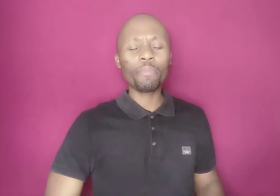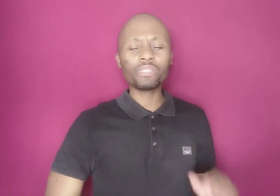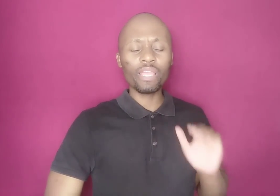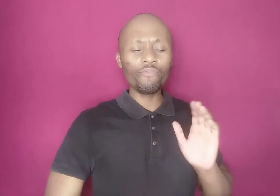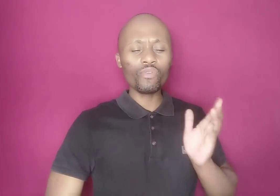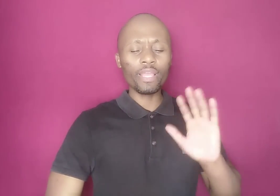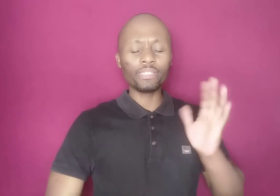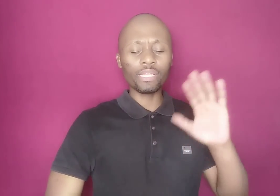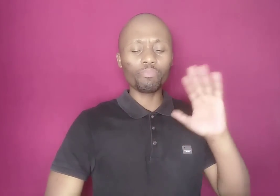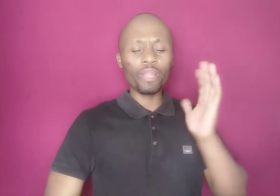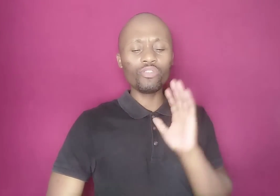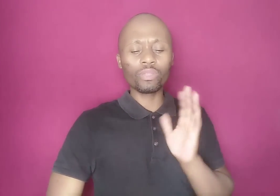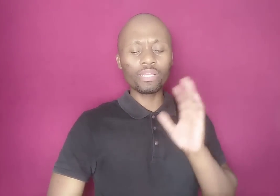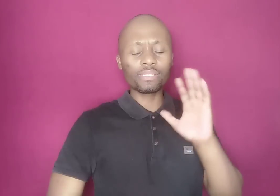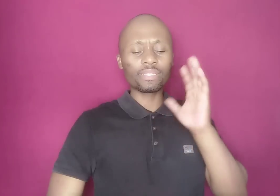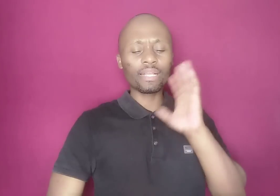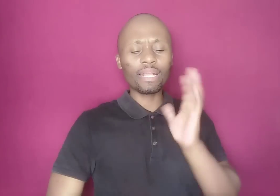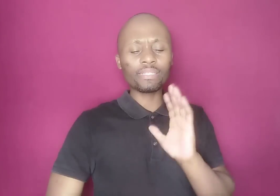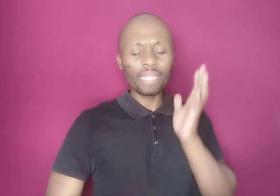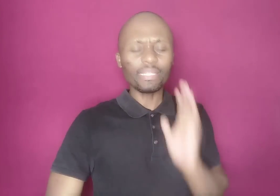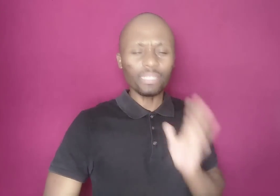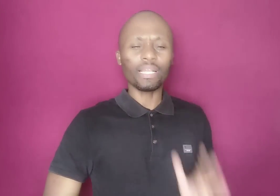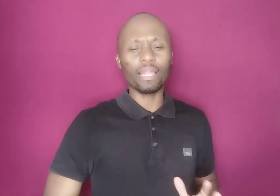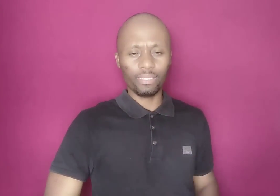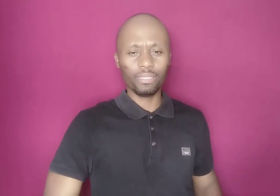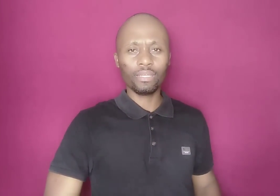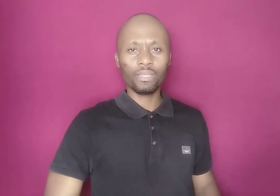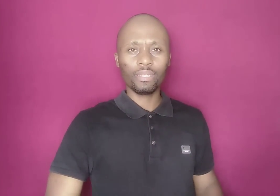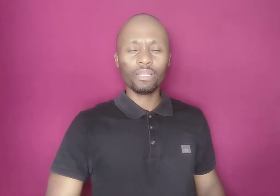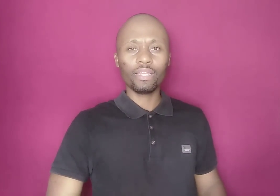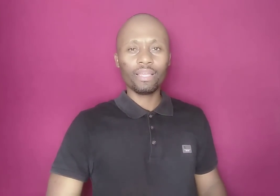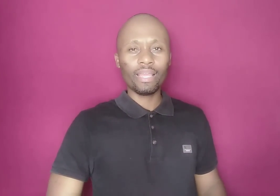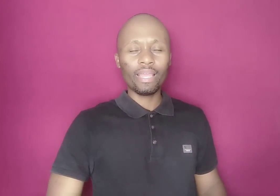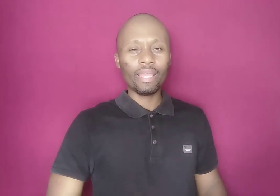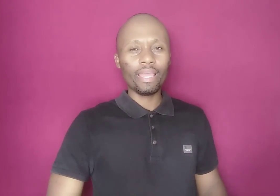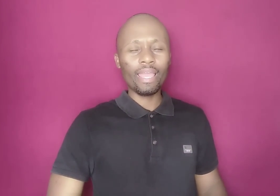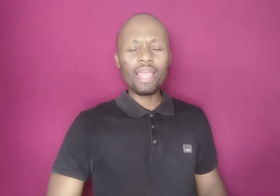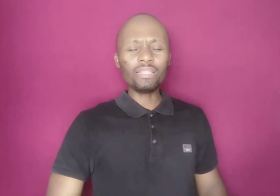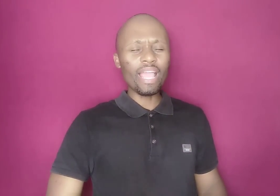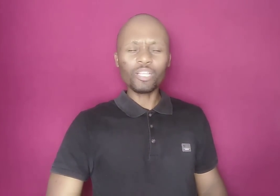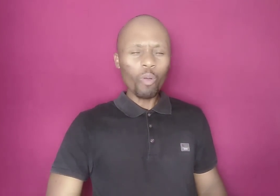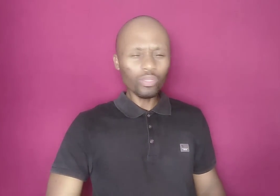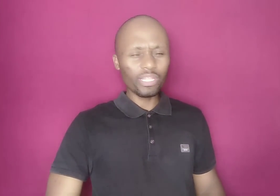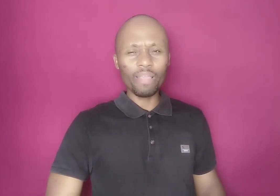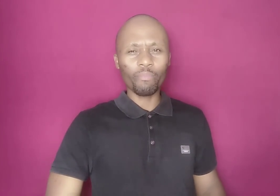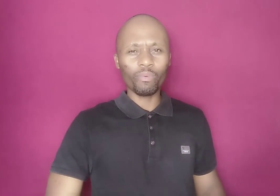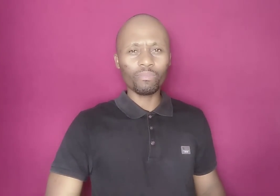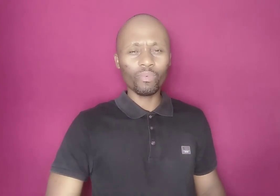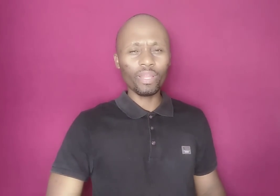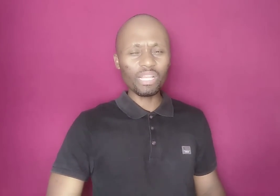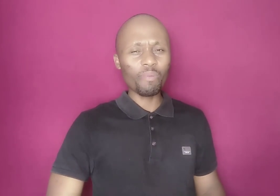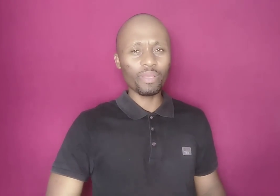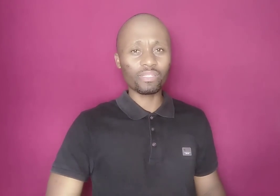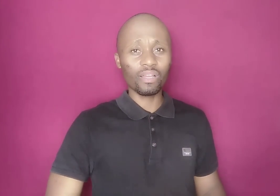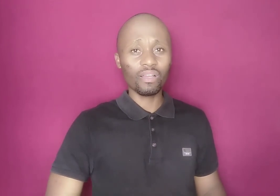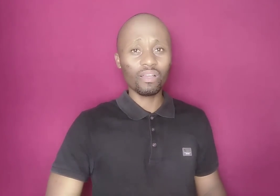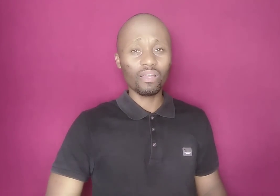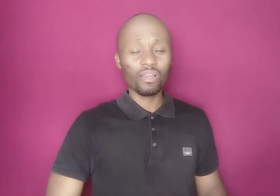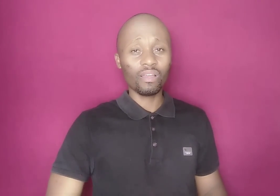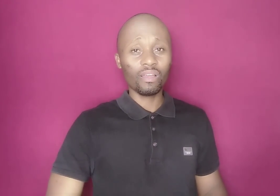Bester, if you can just plan your things strategically and expose them, Thabo Bester,